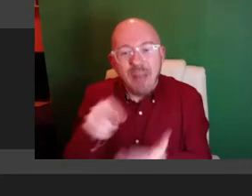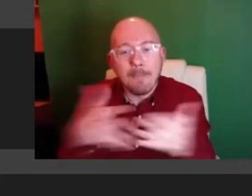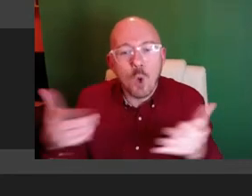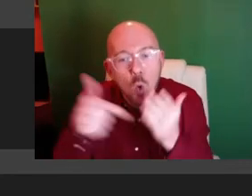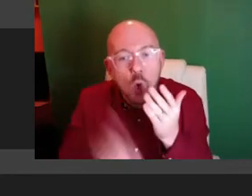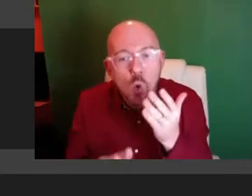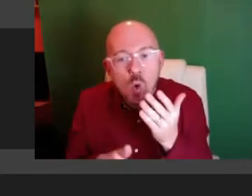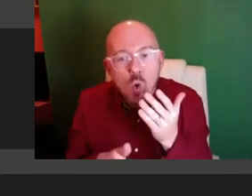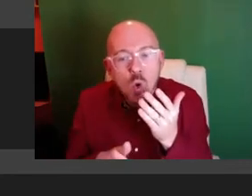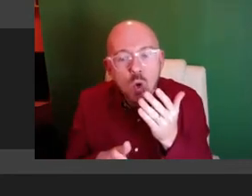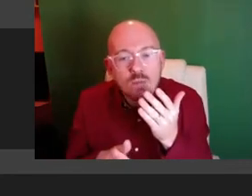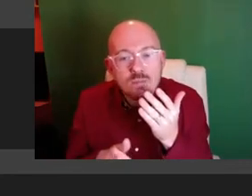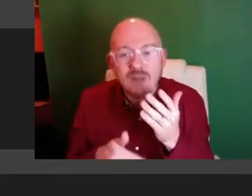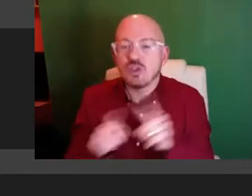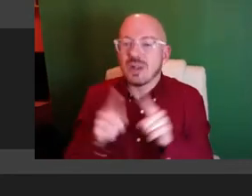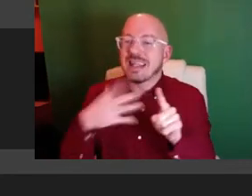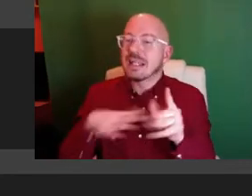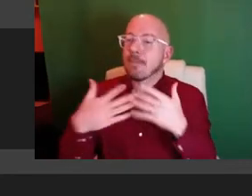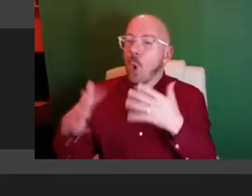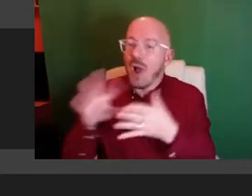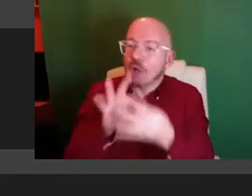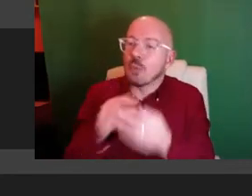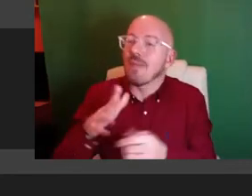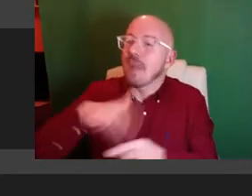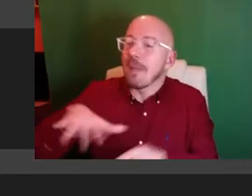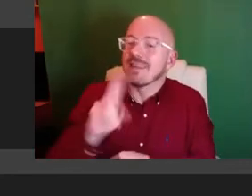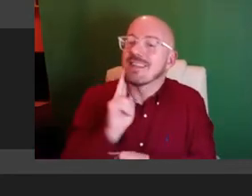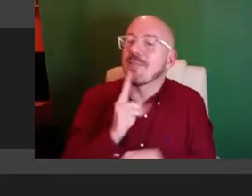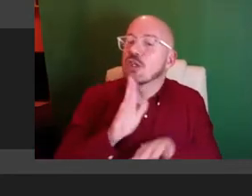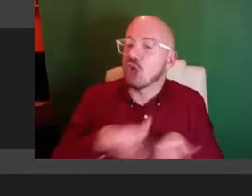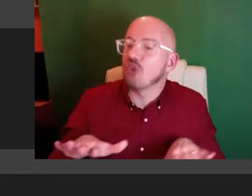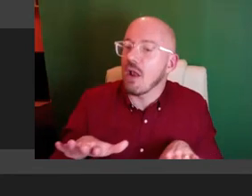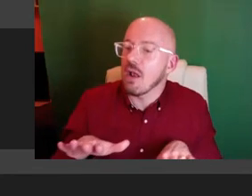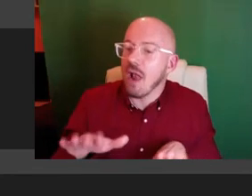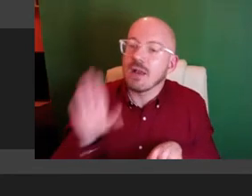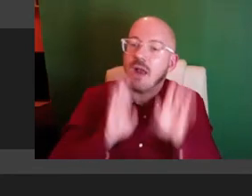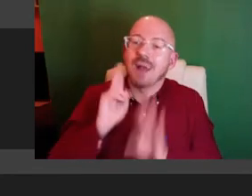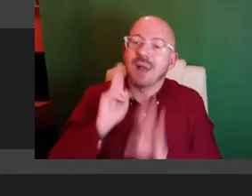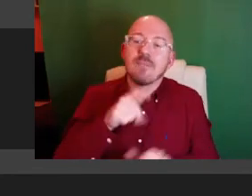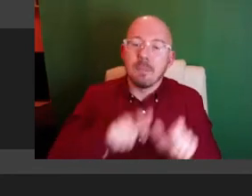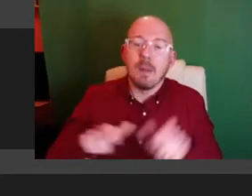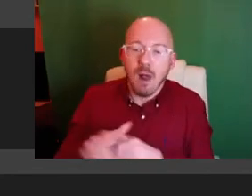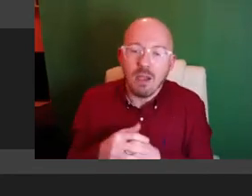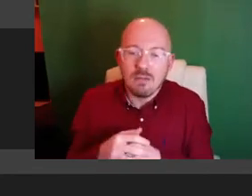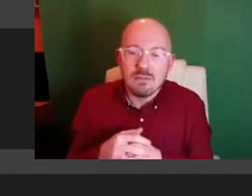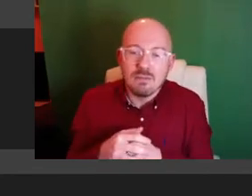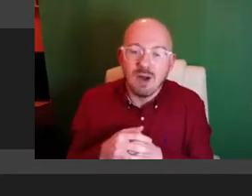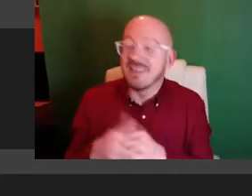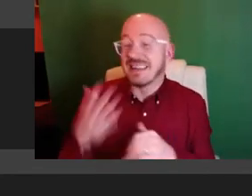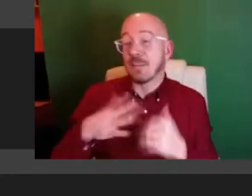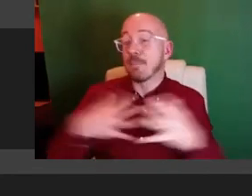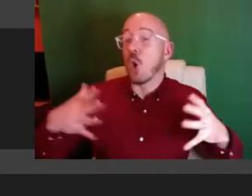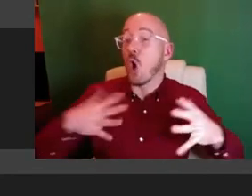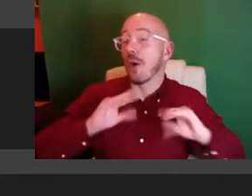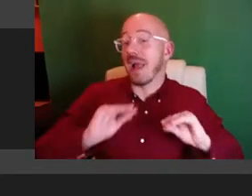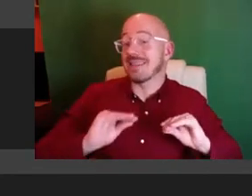So one of the clear recommendations we made was that we need more discussion, more debate about language attitudes, about bilingualism for deaf